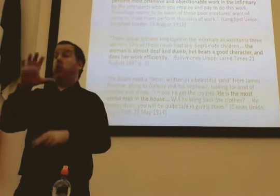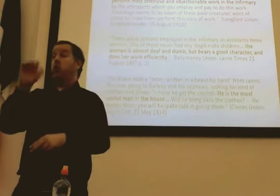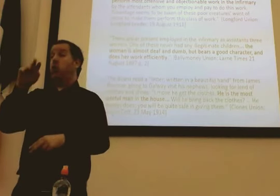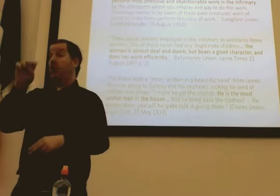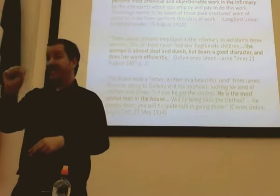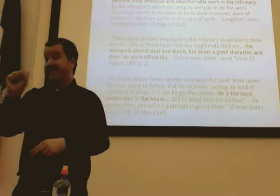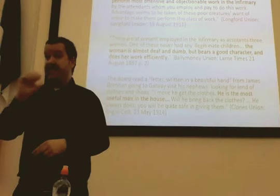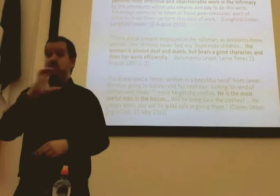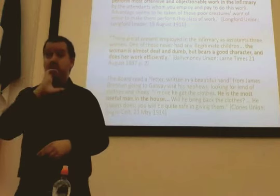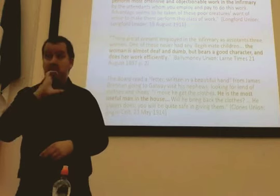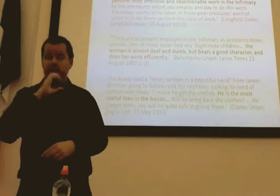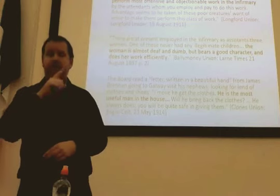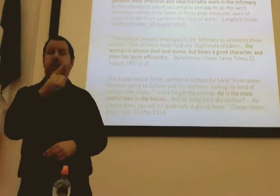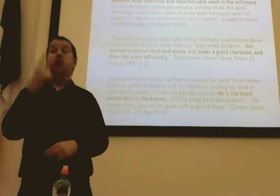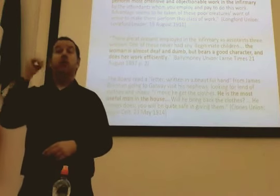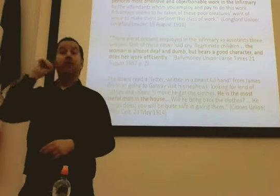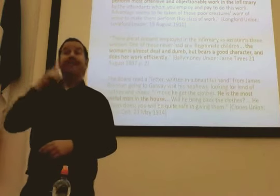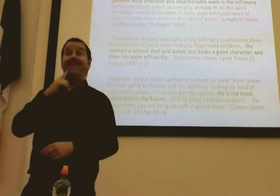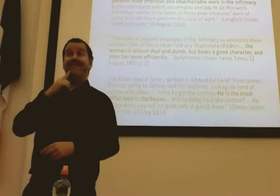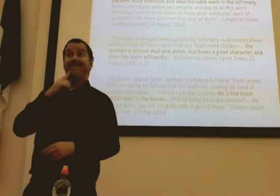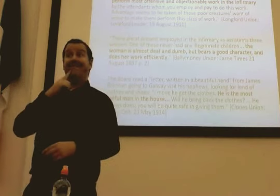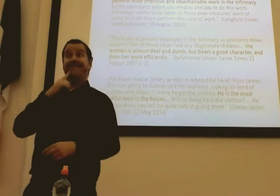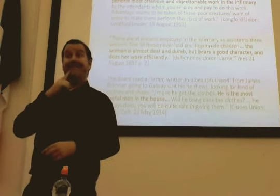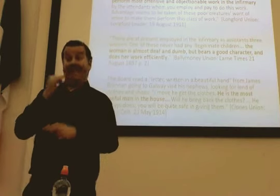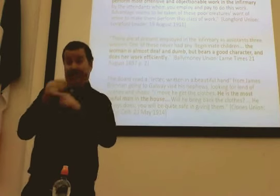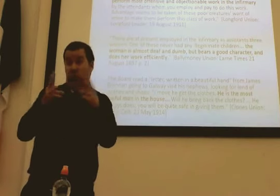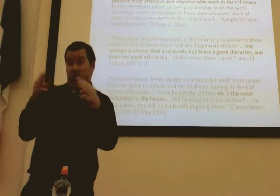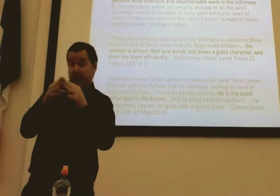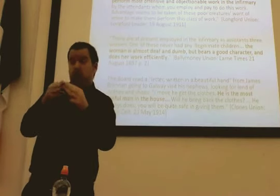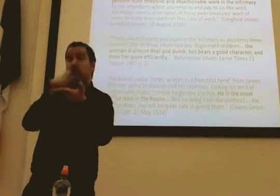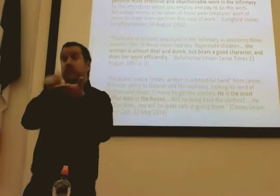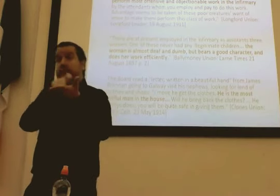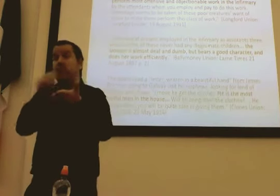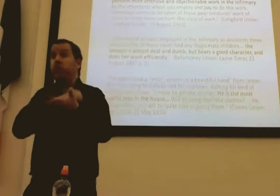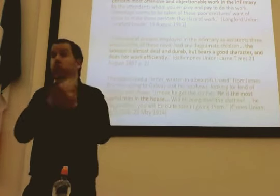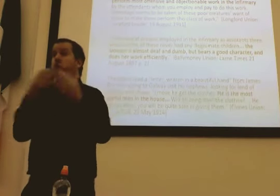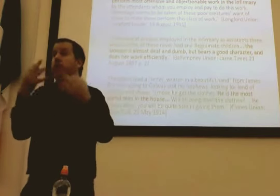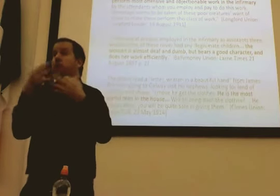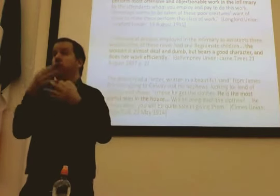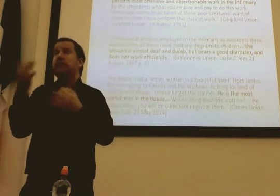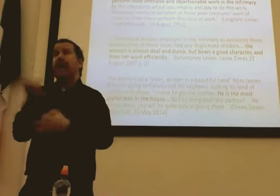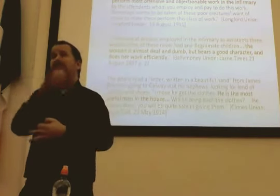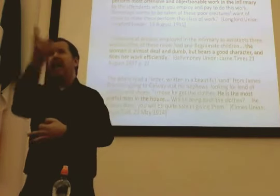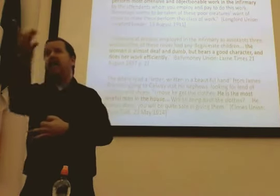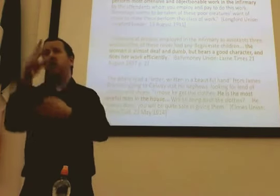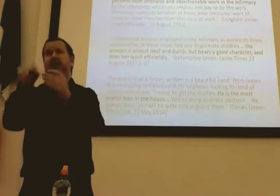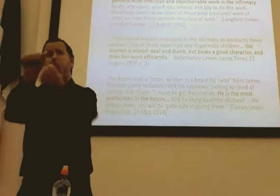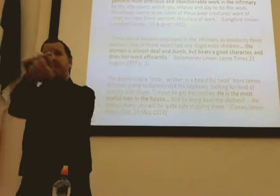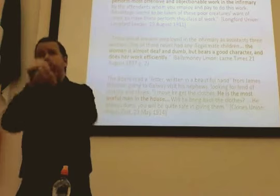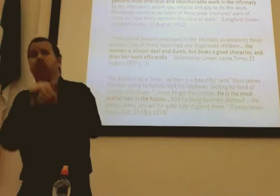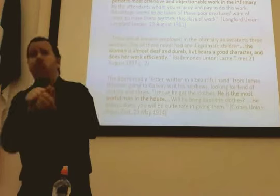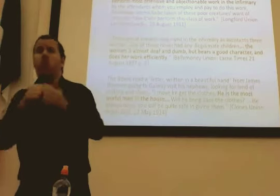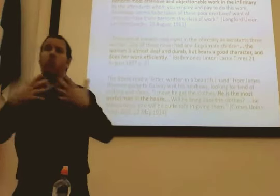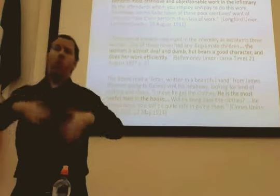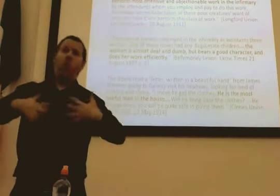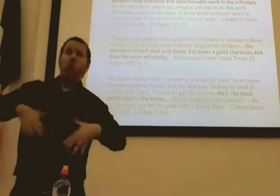And then the third example is from Clones in London. where the workhouse were appealing to the Board